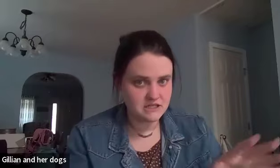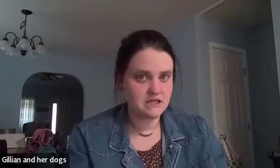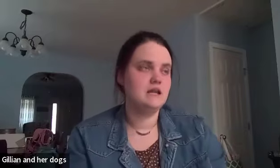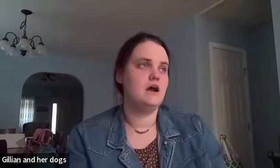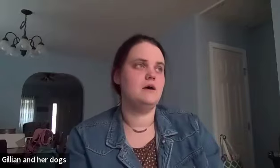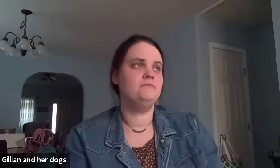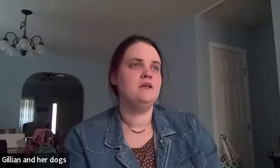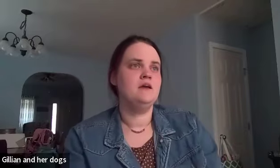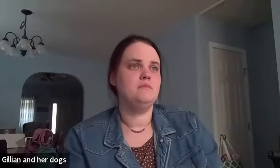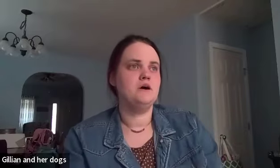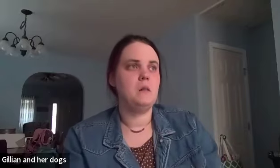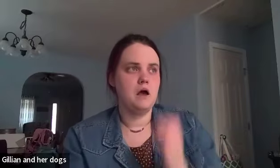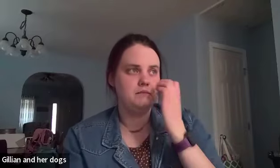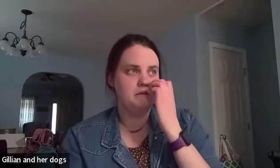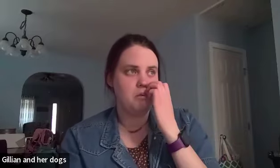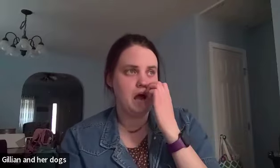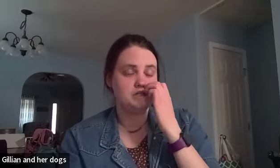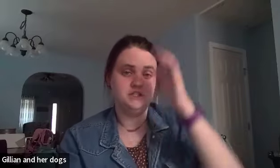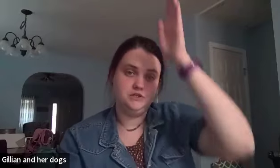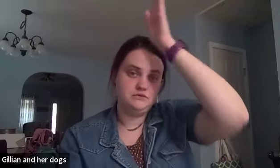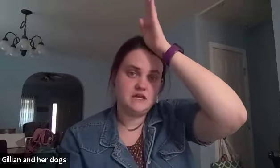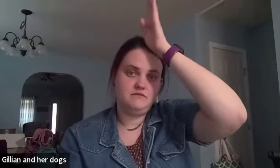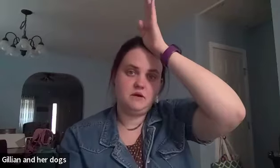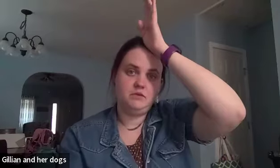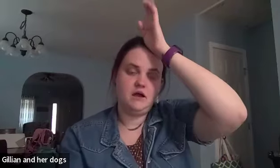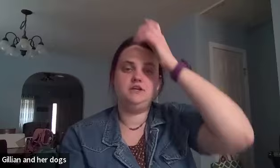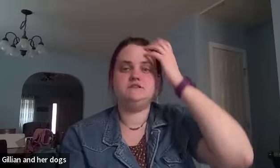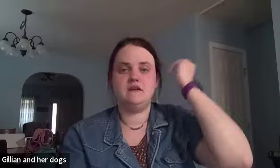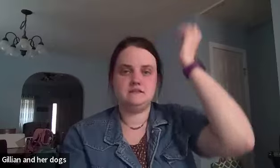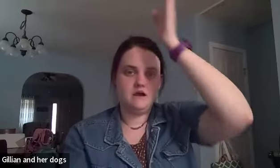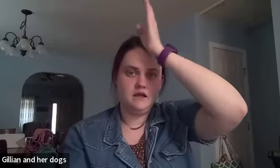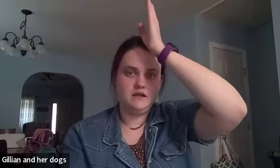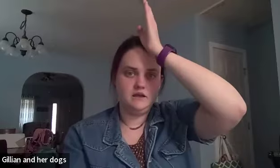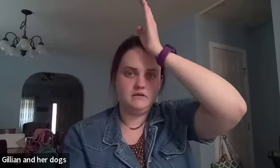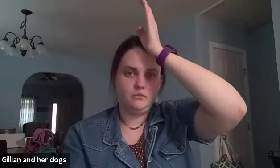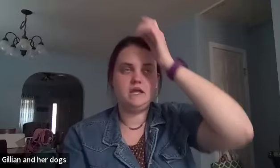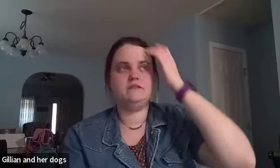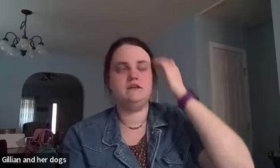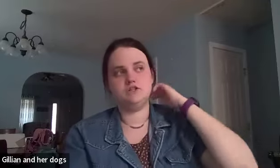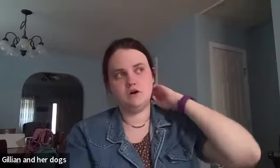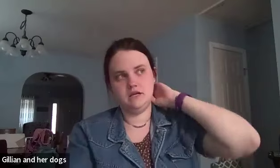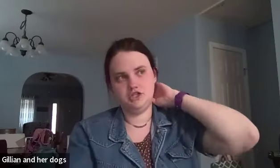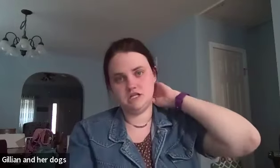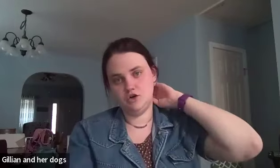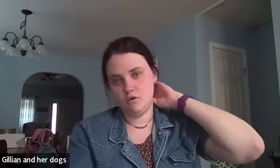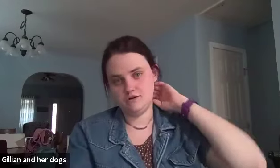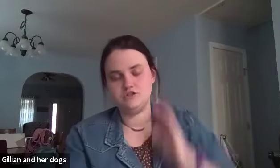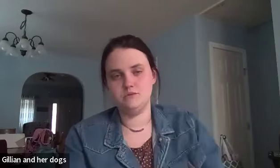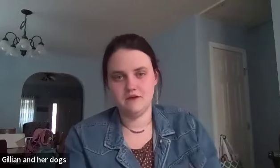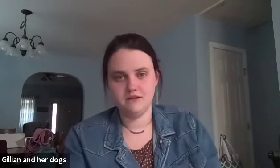interested in it. But a lot of people will actually they've applied using that sign with even talking just underwater and scuba